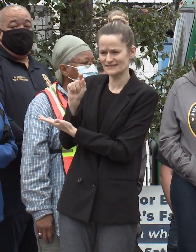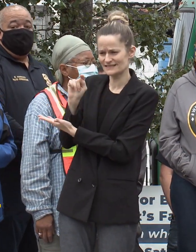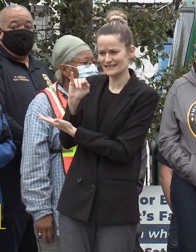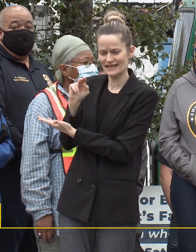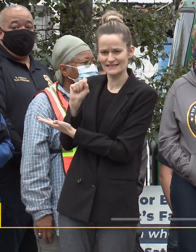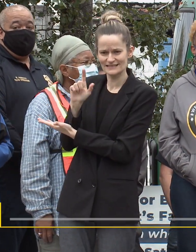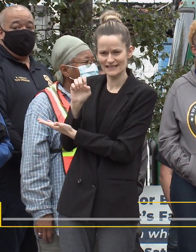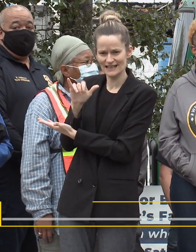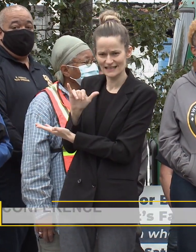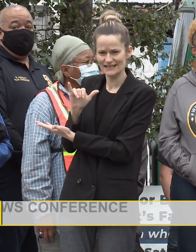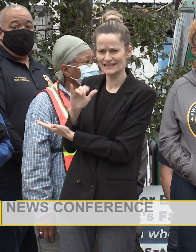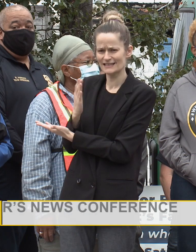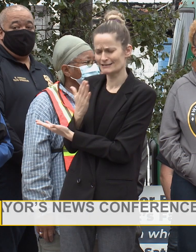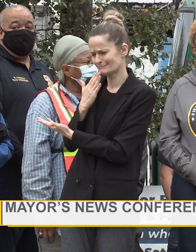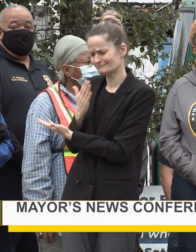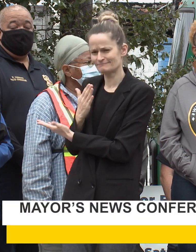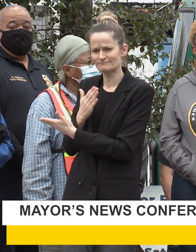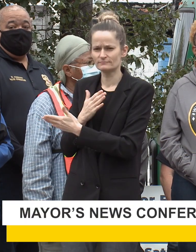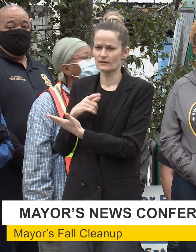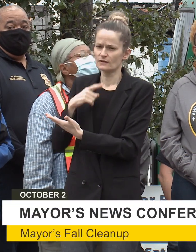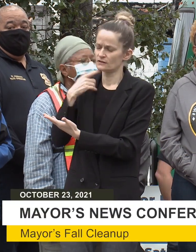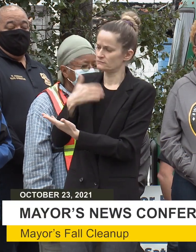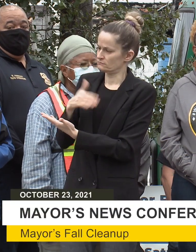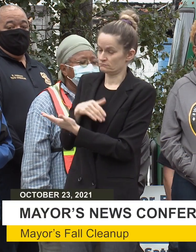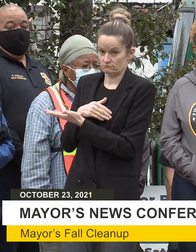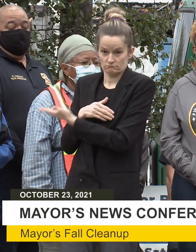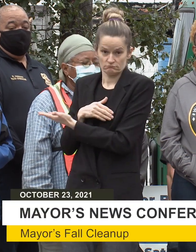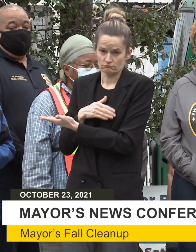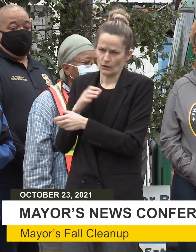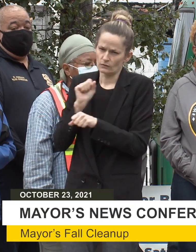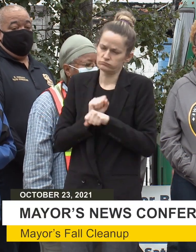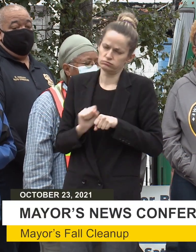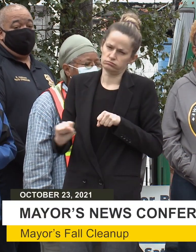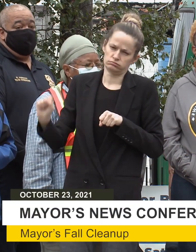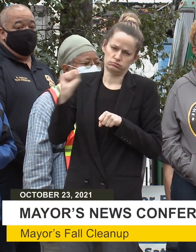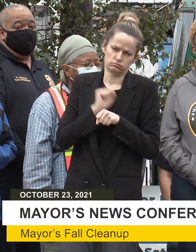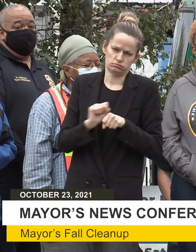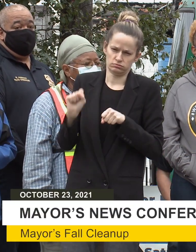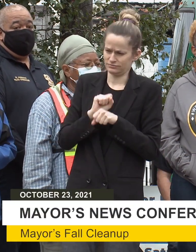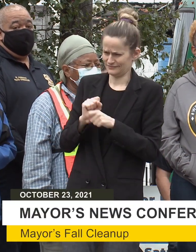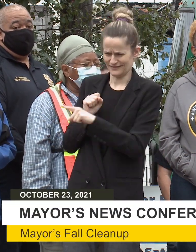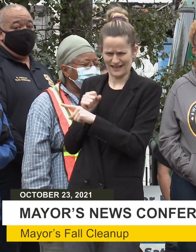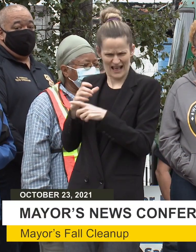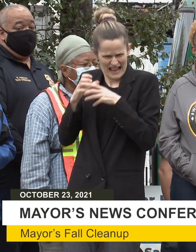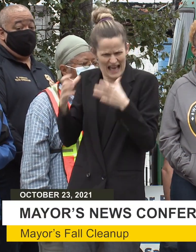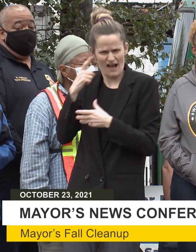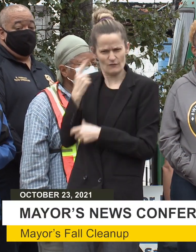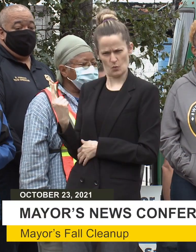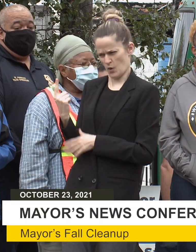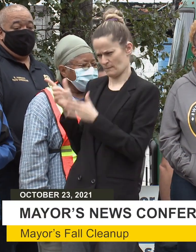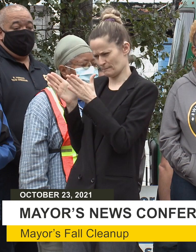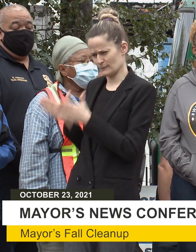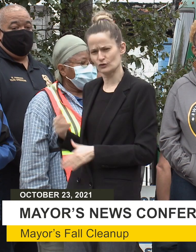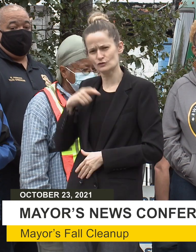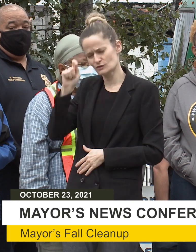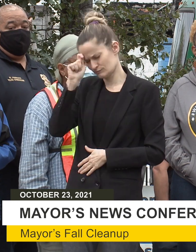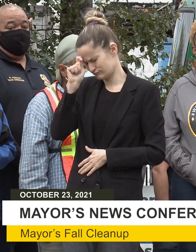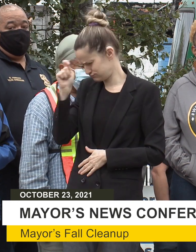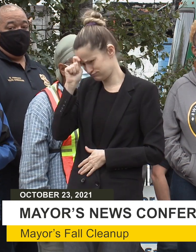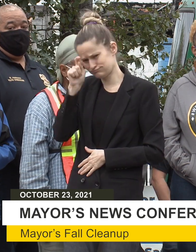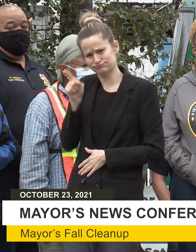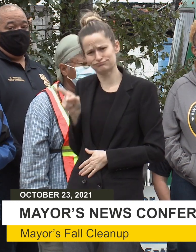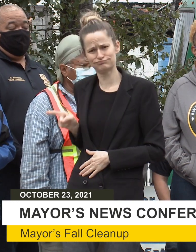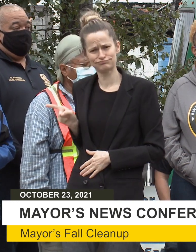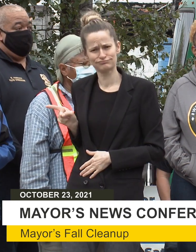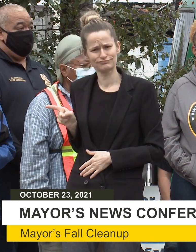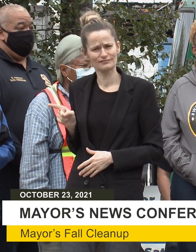community, but the reality is we know that none of us can do this all by ourselves. It's too much for one person, so more hands make a lighter work. So